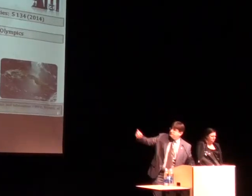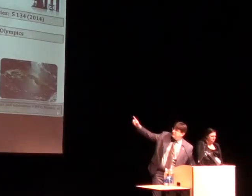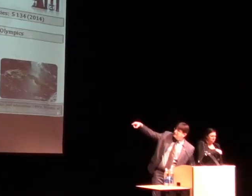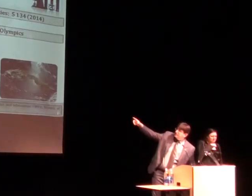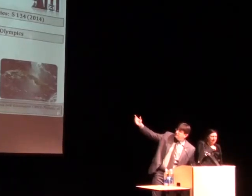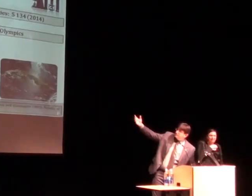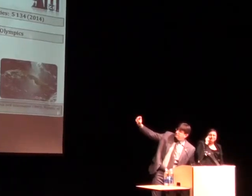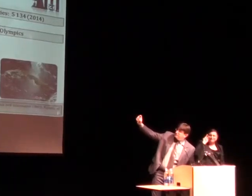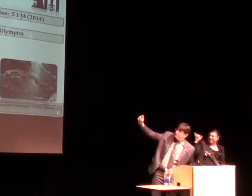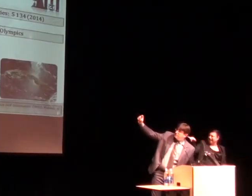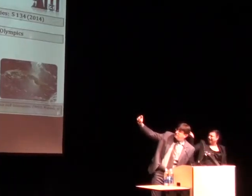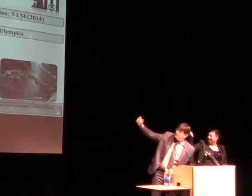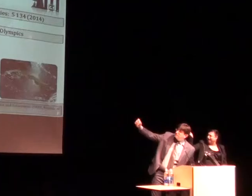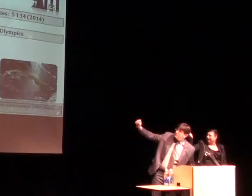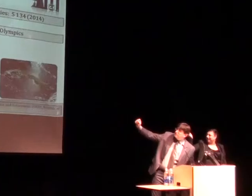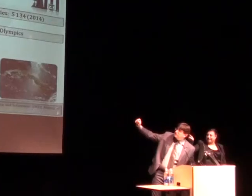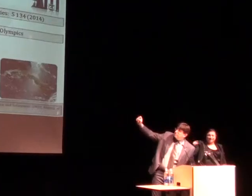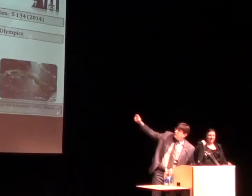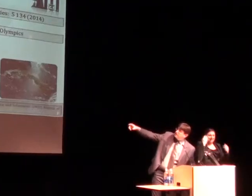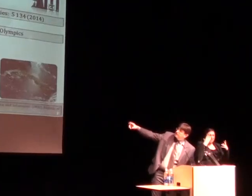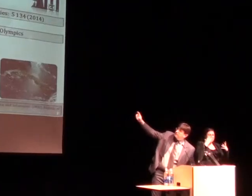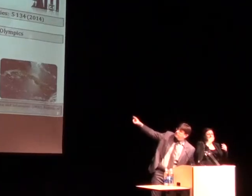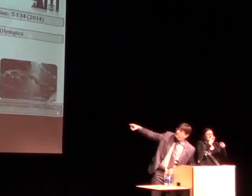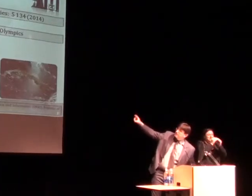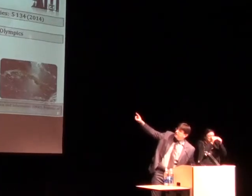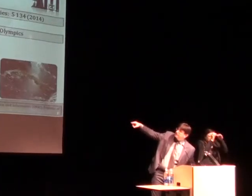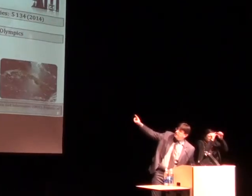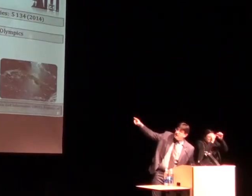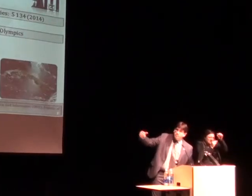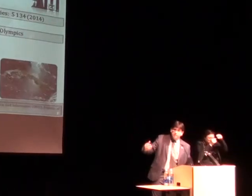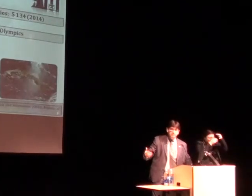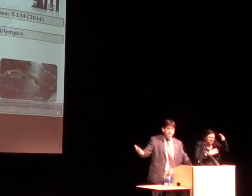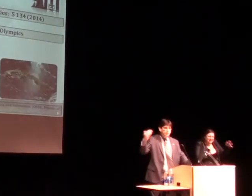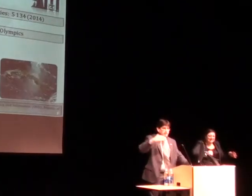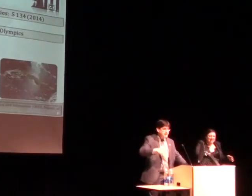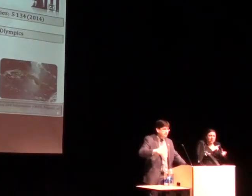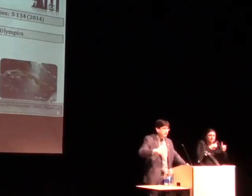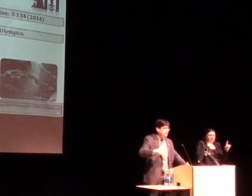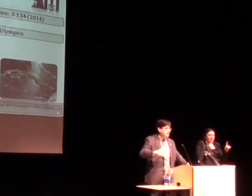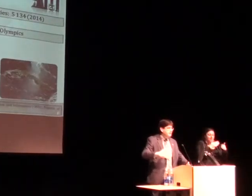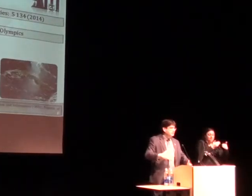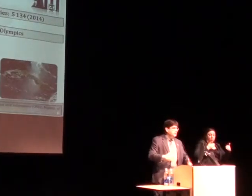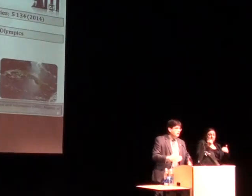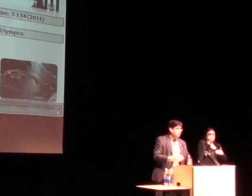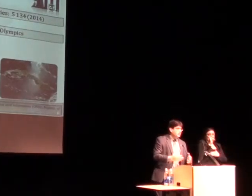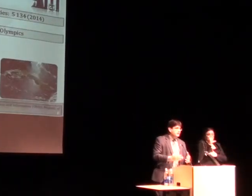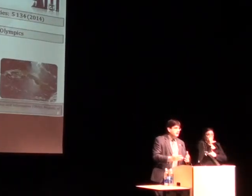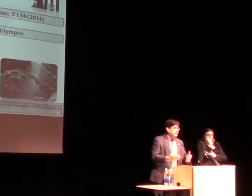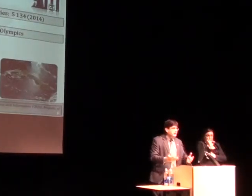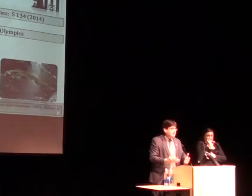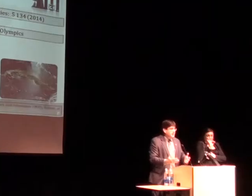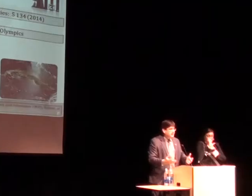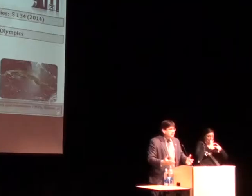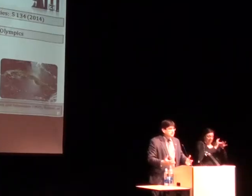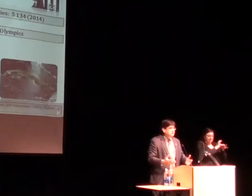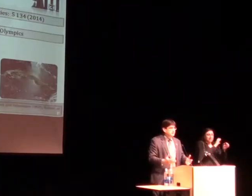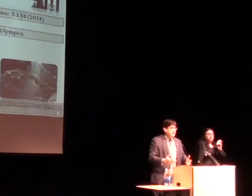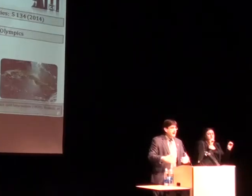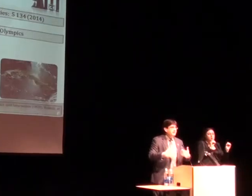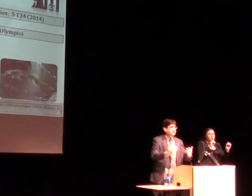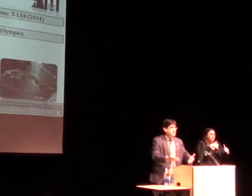If you see the numbers are very small, but if you see the numbers before 1959, we didn't get any